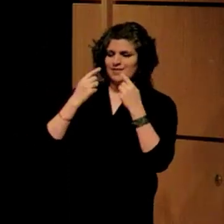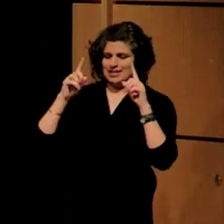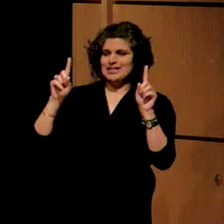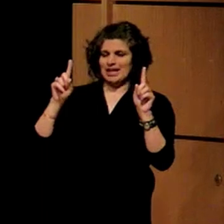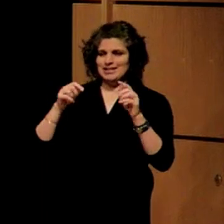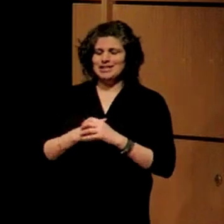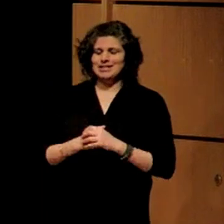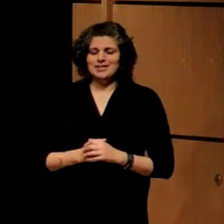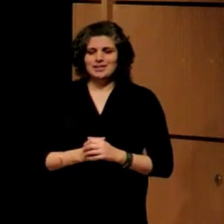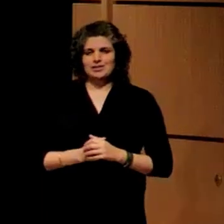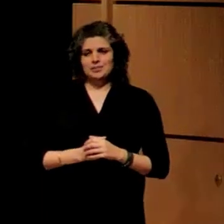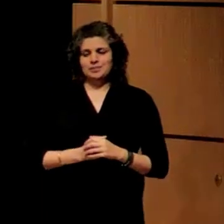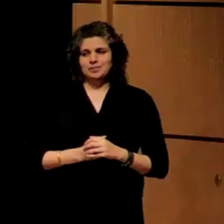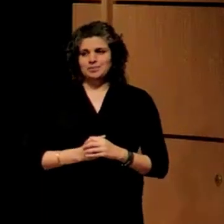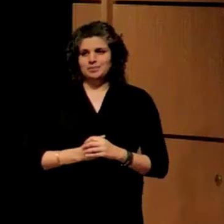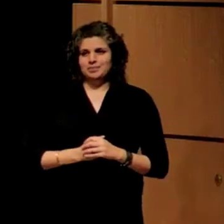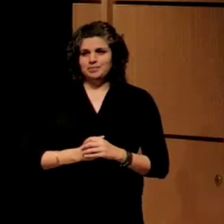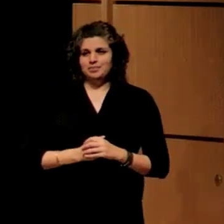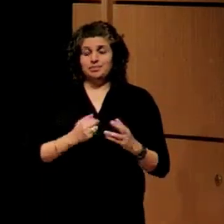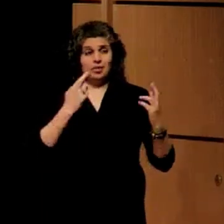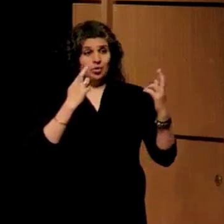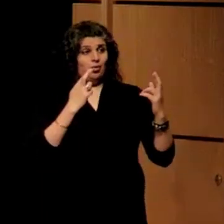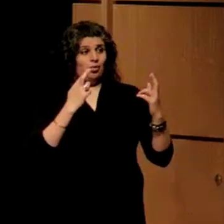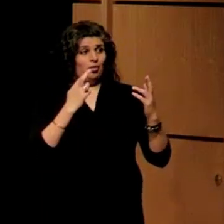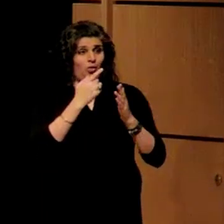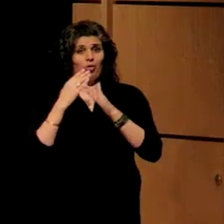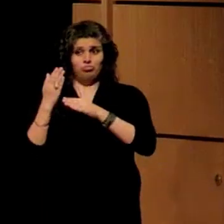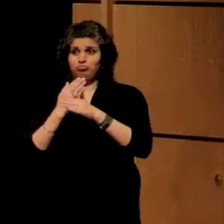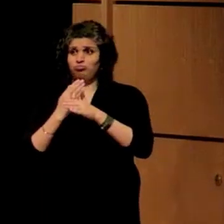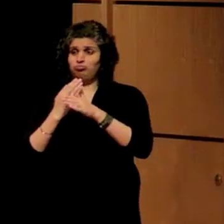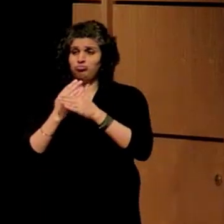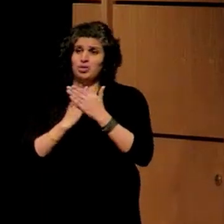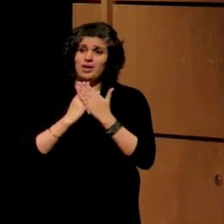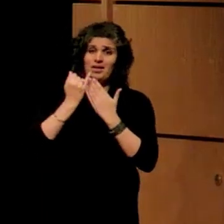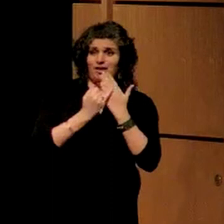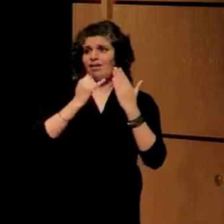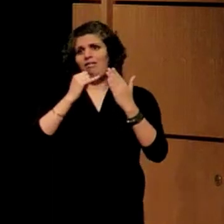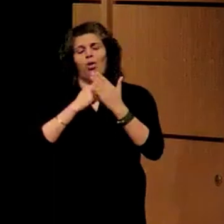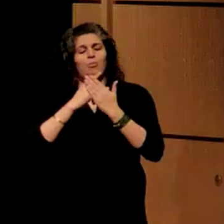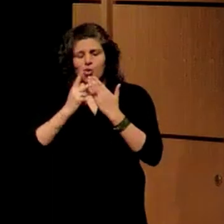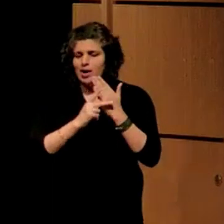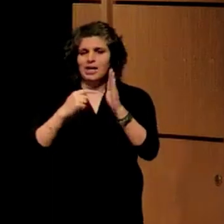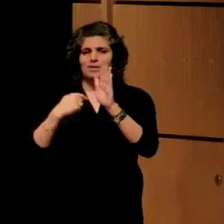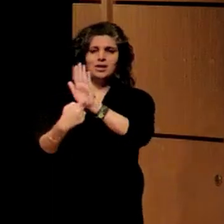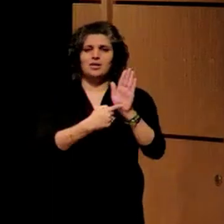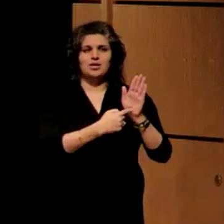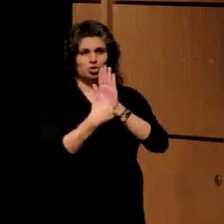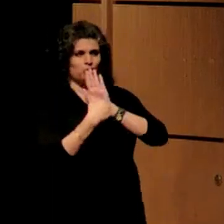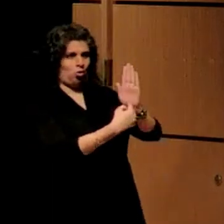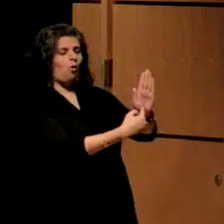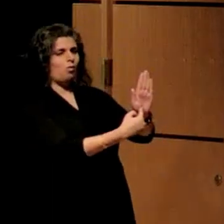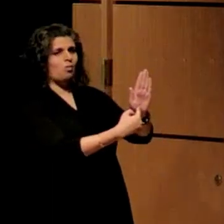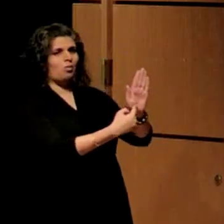outlined earlier. We hope that the range of exhibitions and programs we've presented throughout the past year convey to you